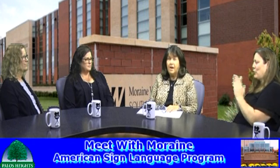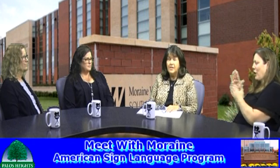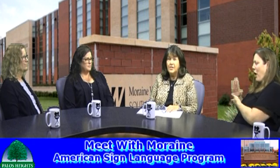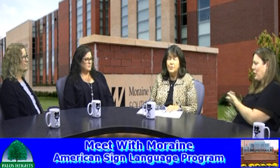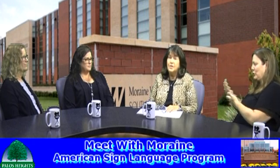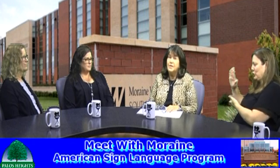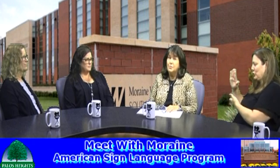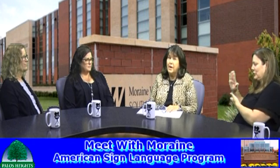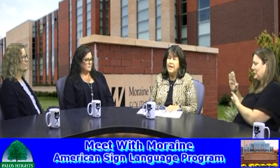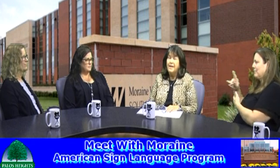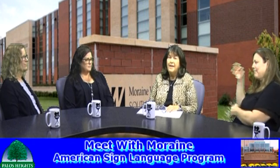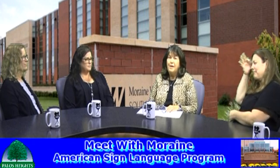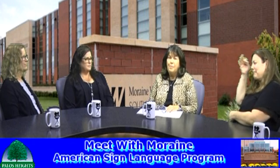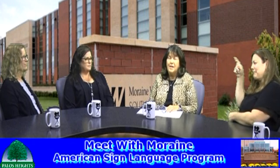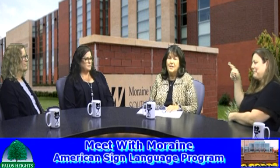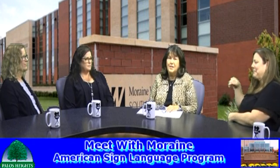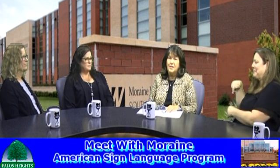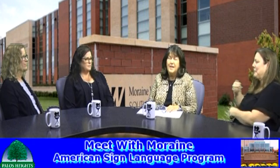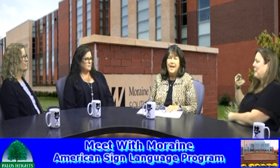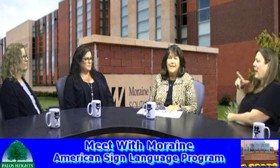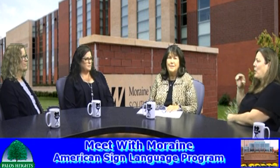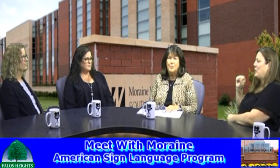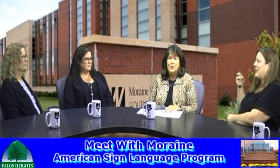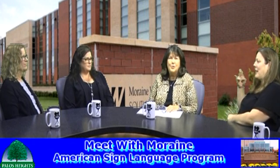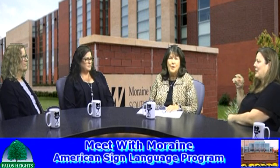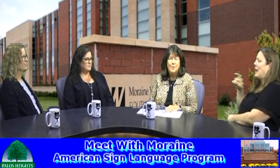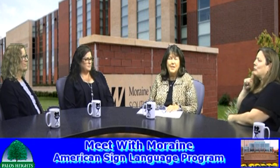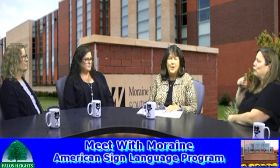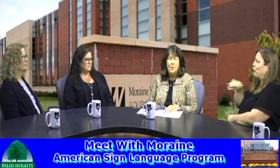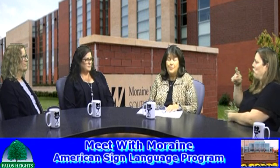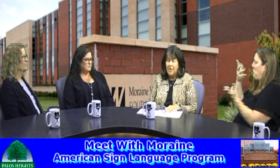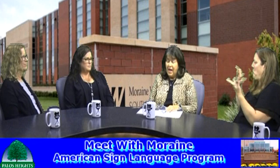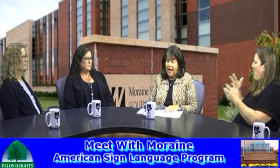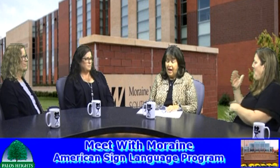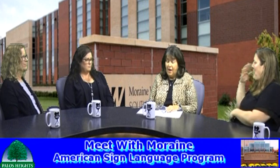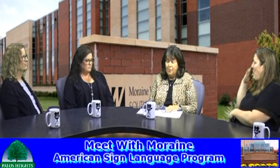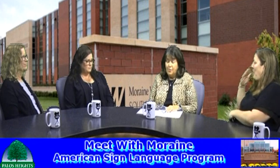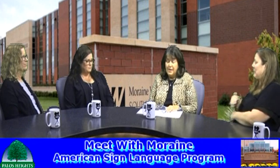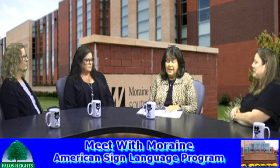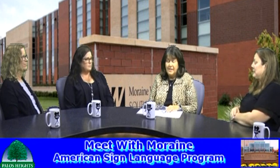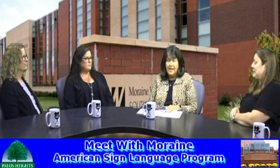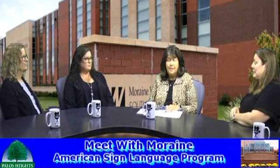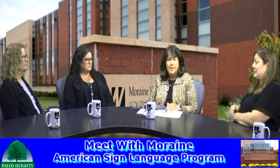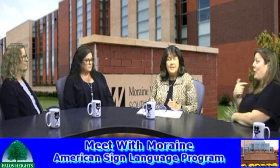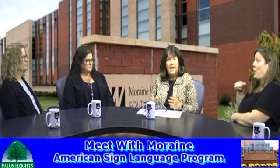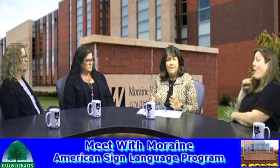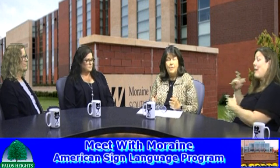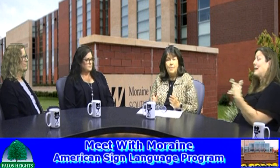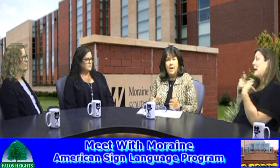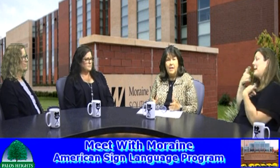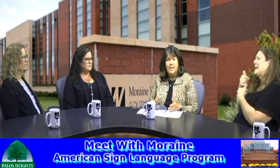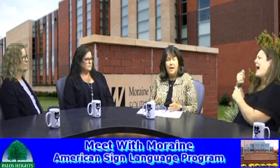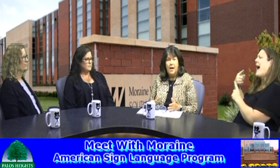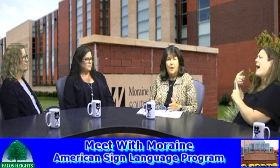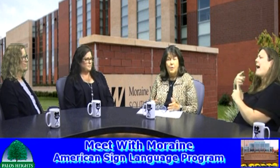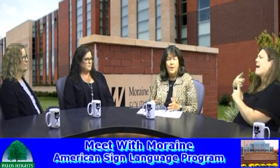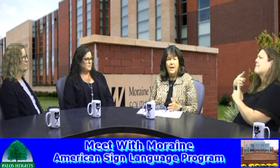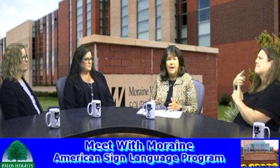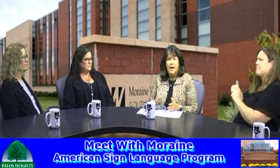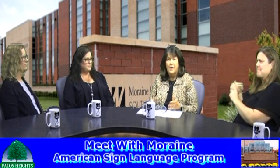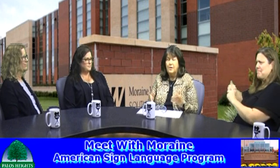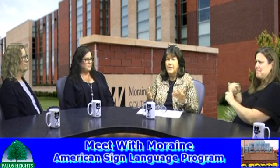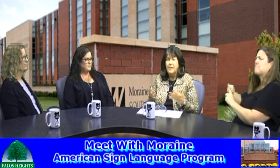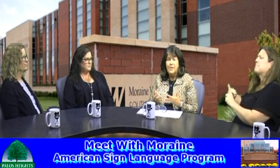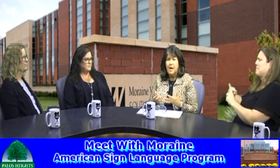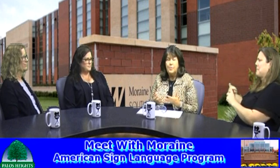Community College, which is nearby in Palos Hills, as I'm sure you already know. We're really excited because every month